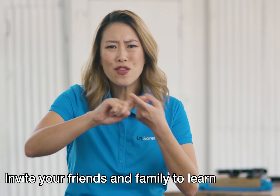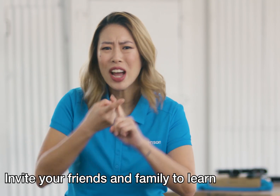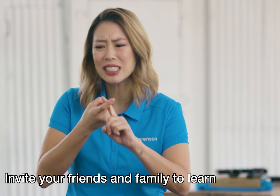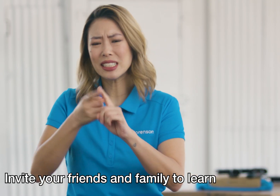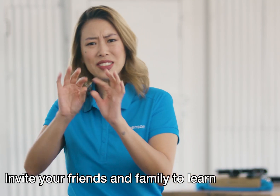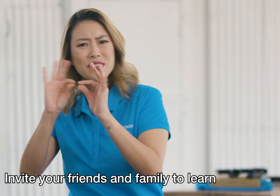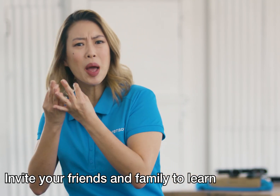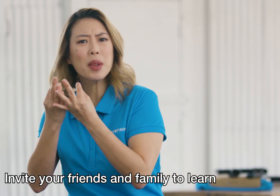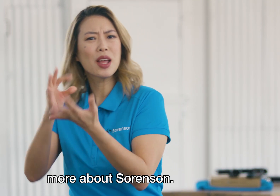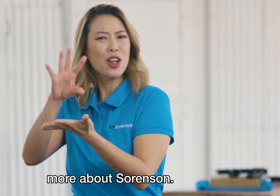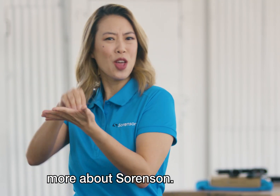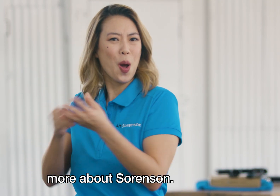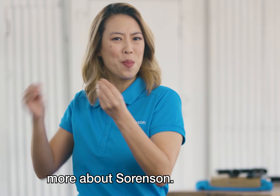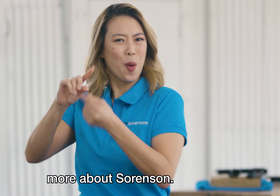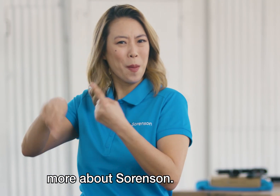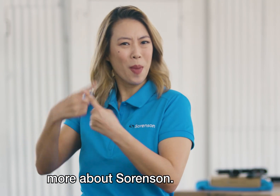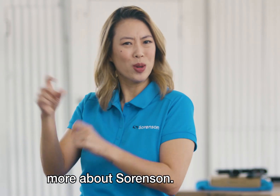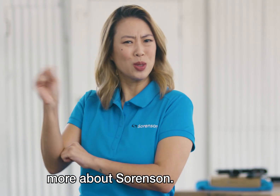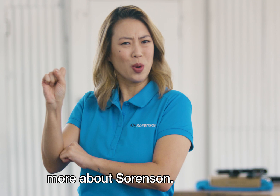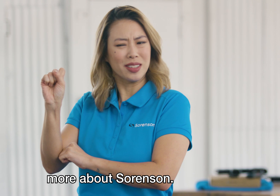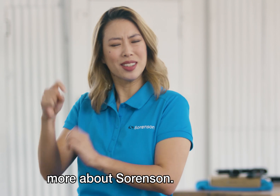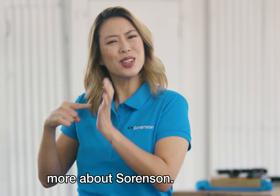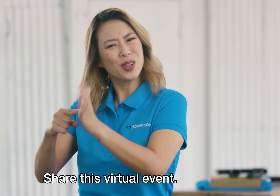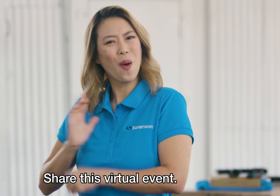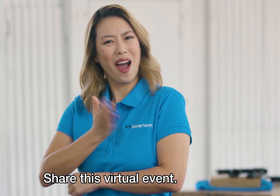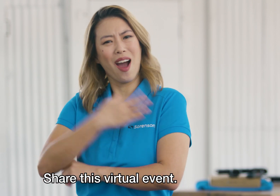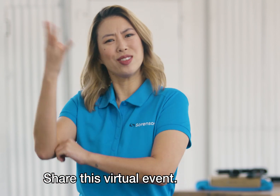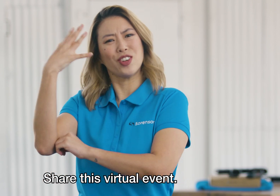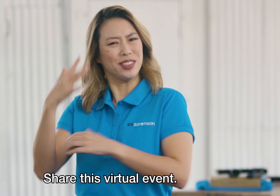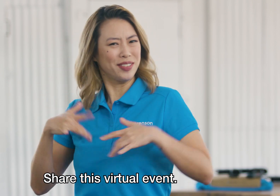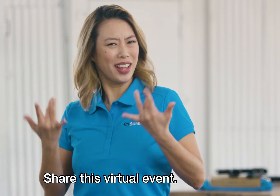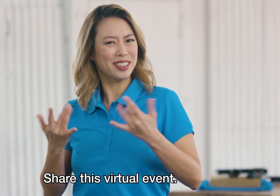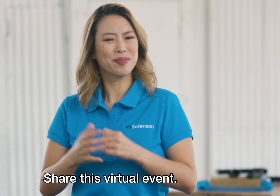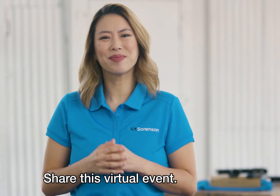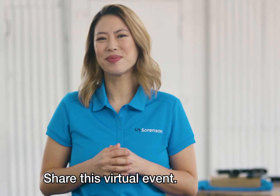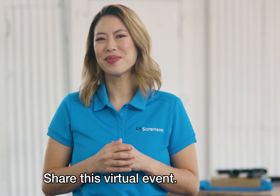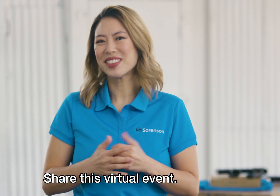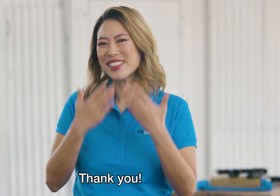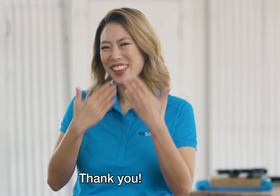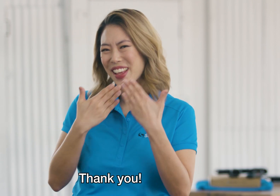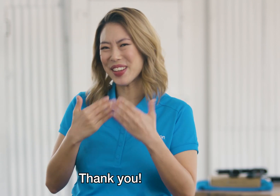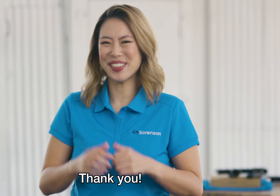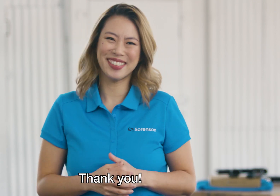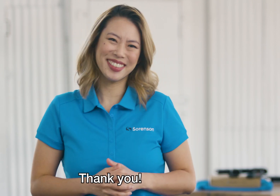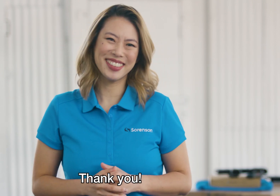Invite your friends and family to learn more about Sorenson. Share this virtual event. Thank you.